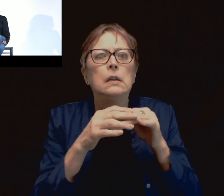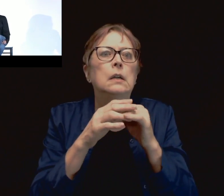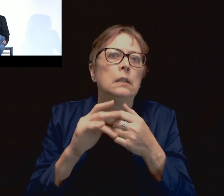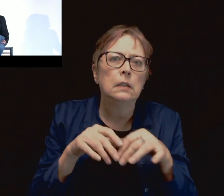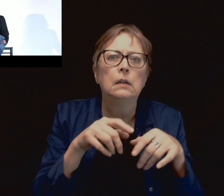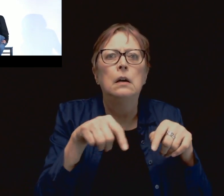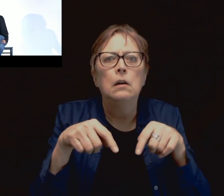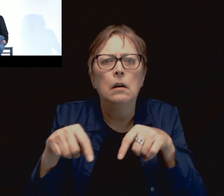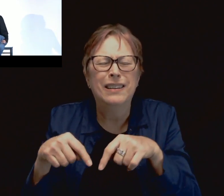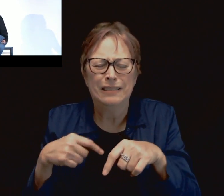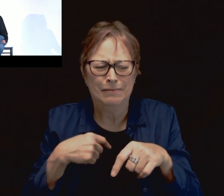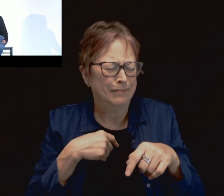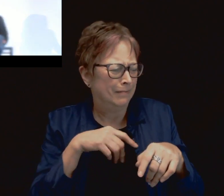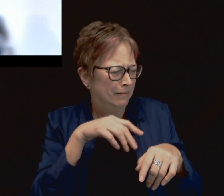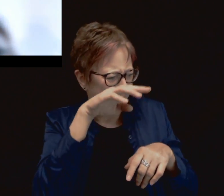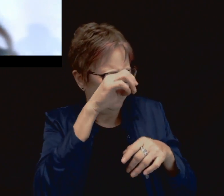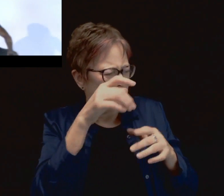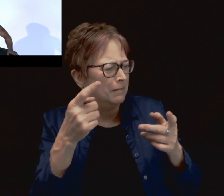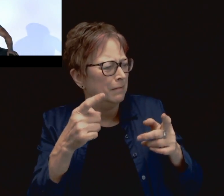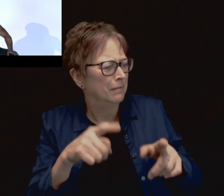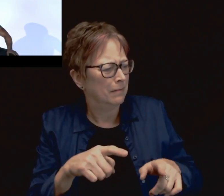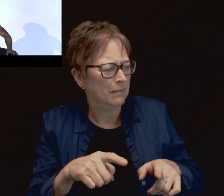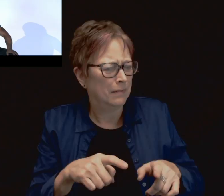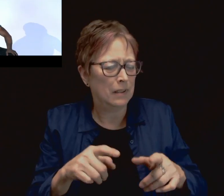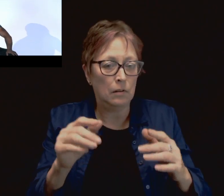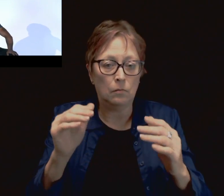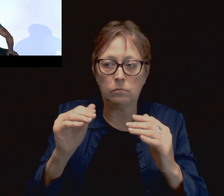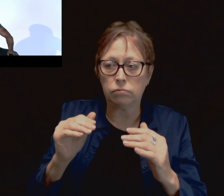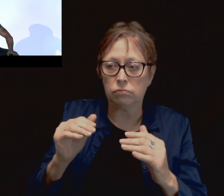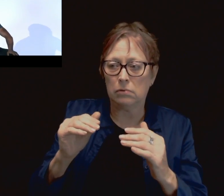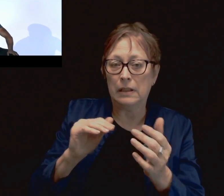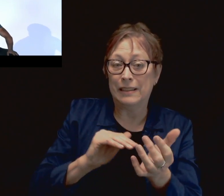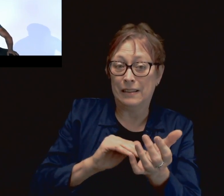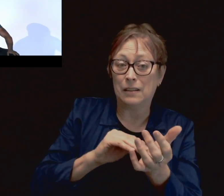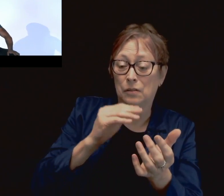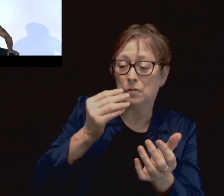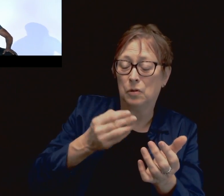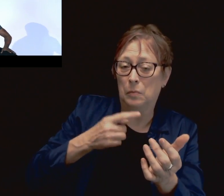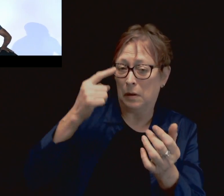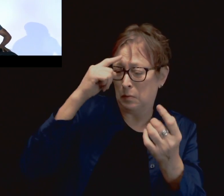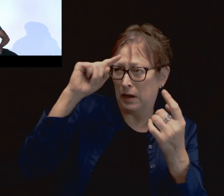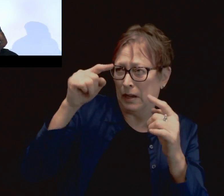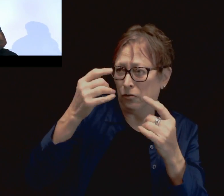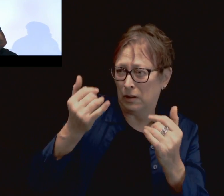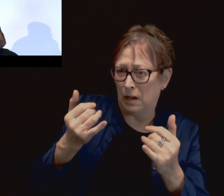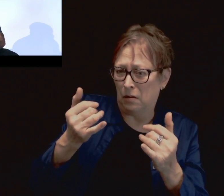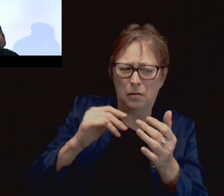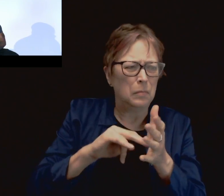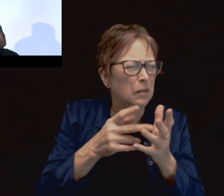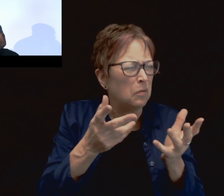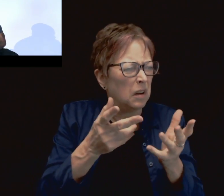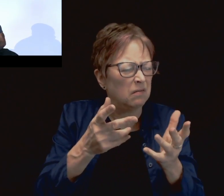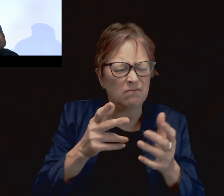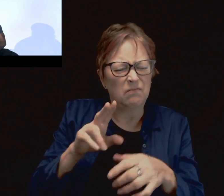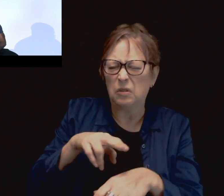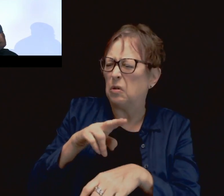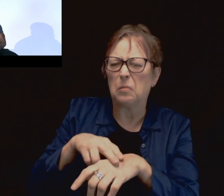And so I was really confused and like, well, what's going on? And You're a traumatic brain injury now. And I said, so what does that mean? He said, you won't be normal.